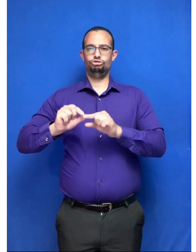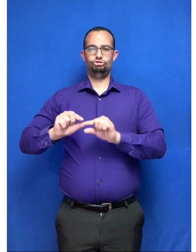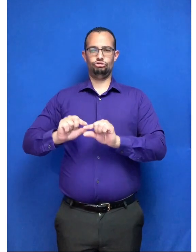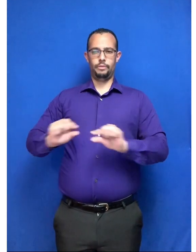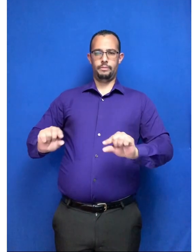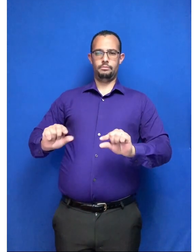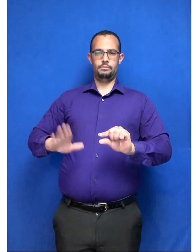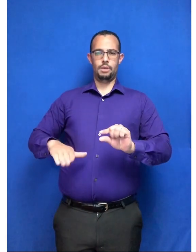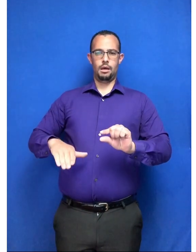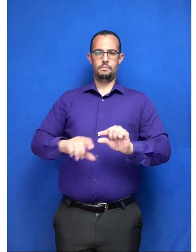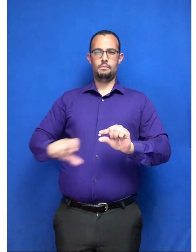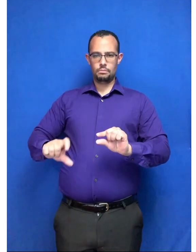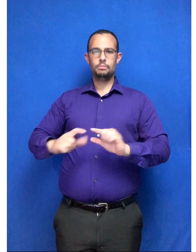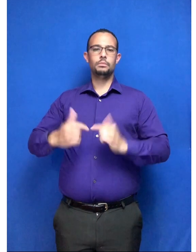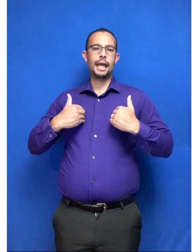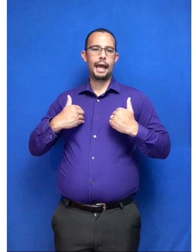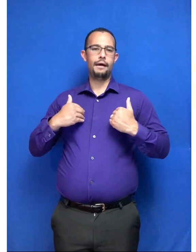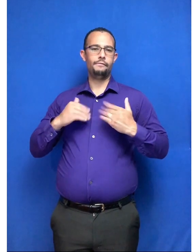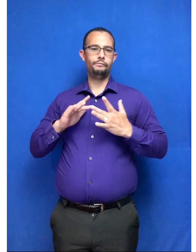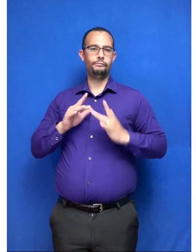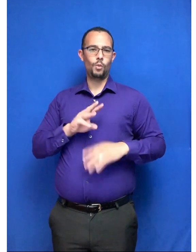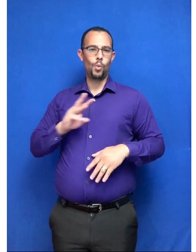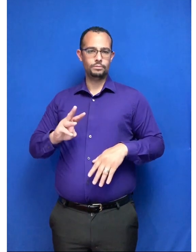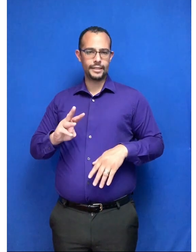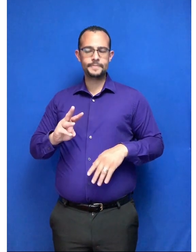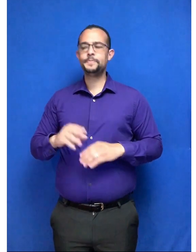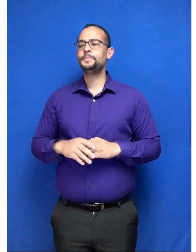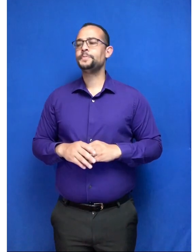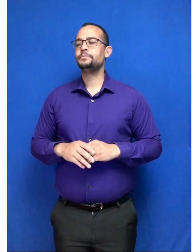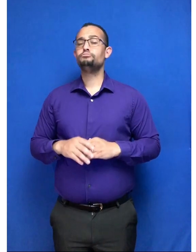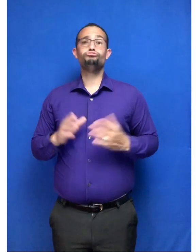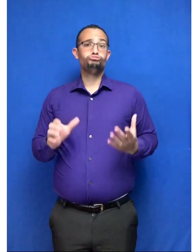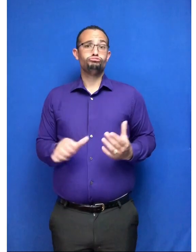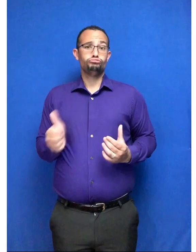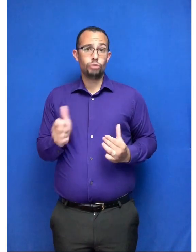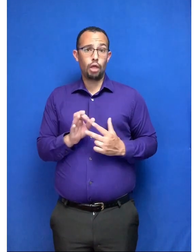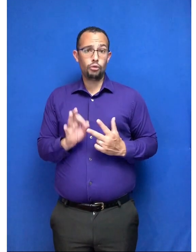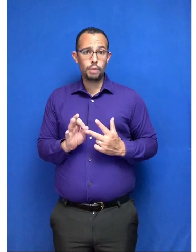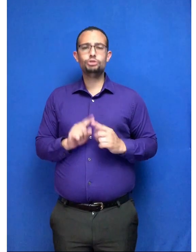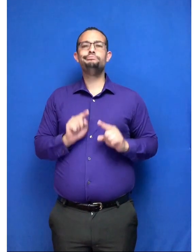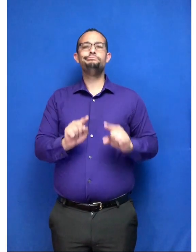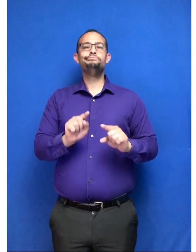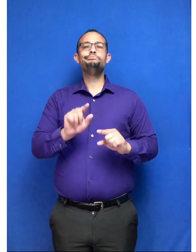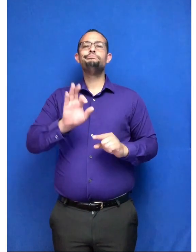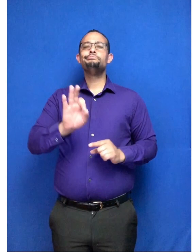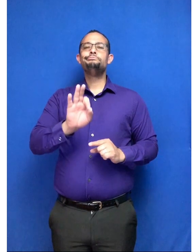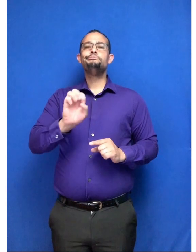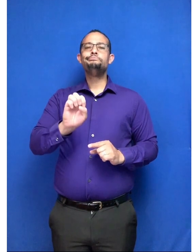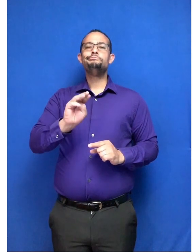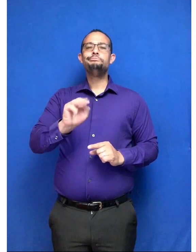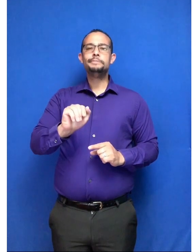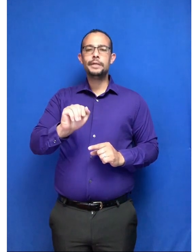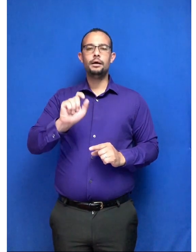link on FEMA's website. Or you can just go to fema.gov preparedness.gov